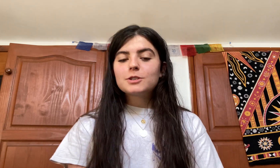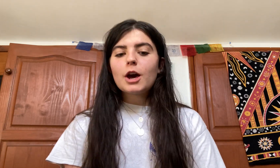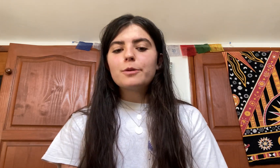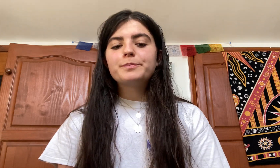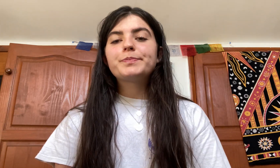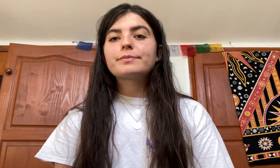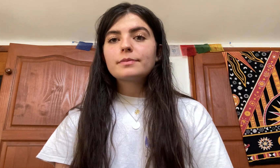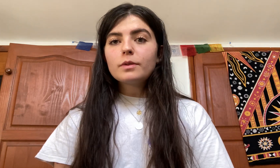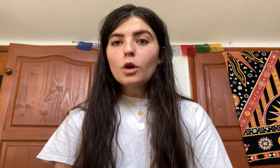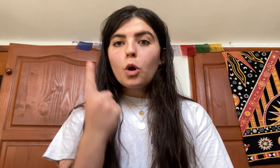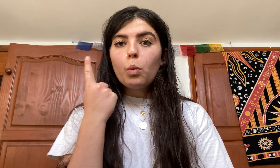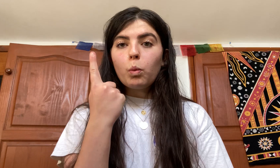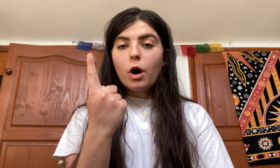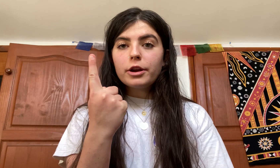go. 1,